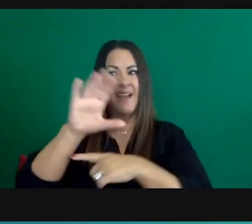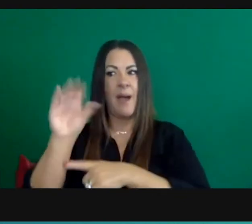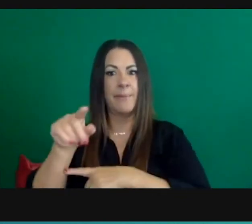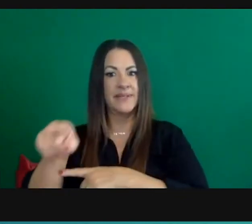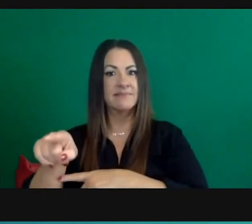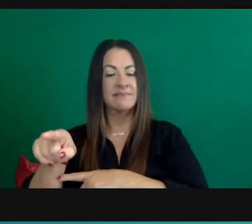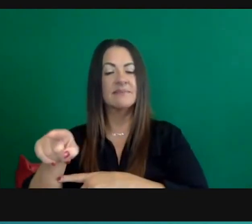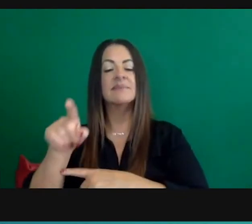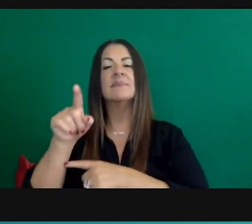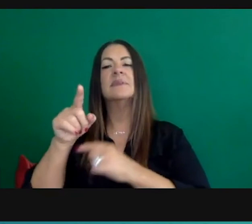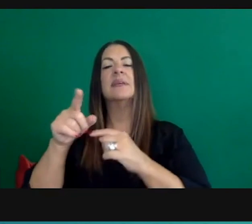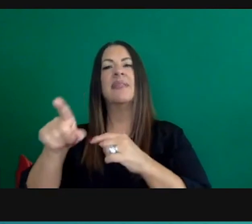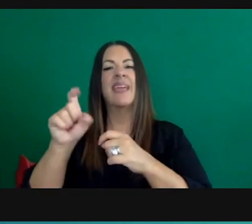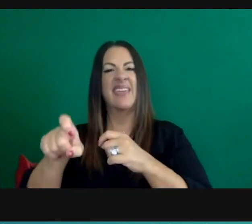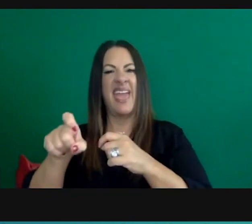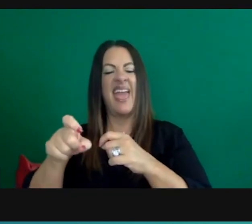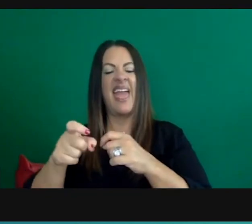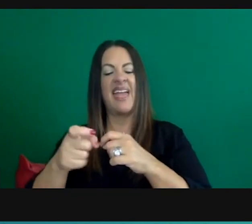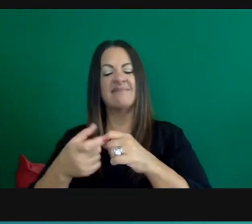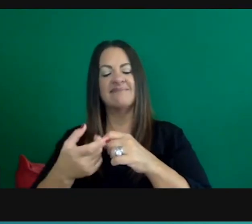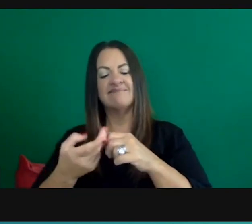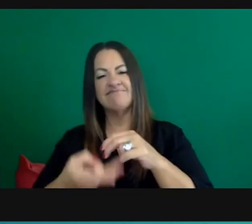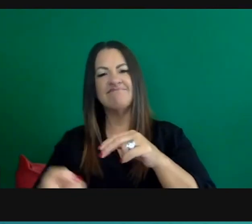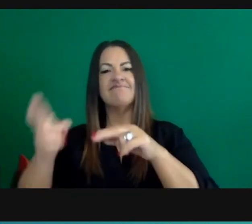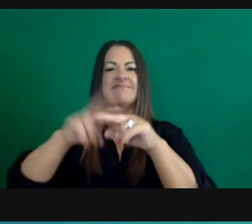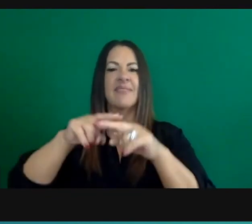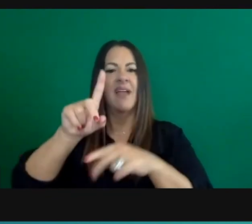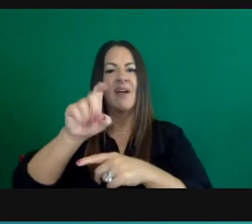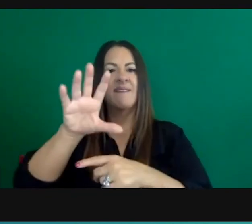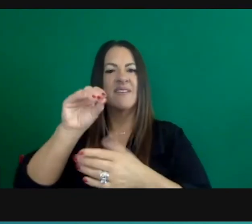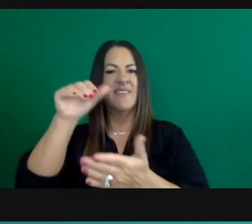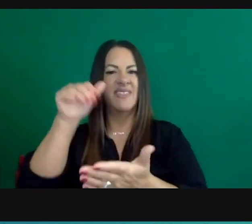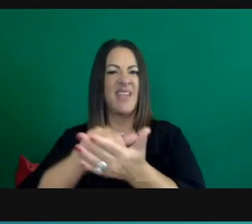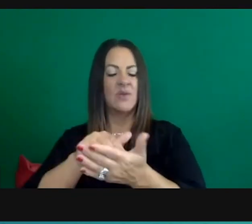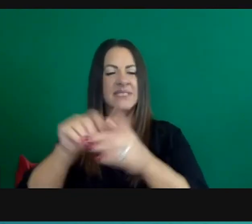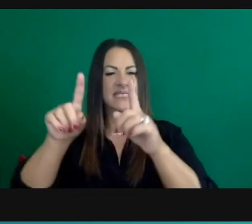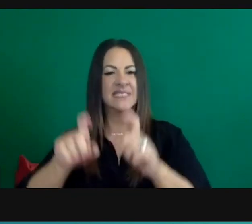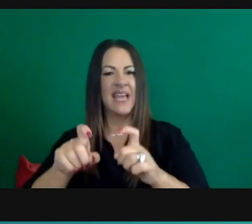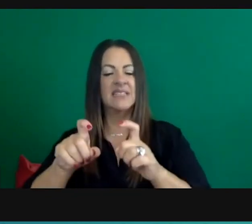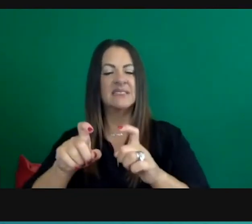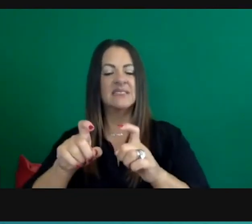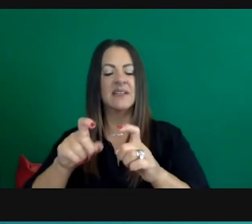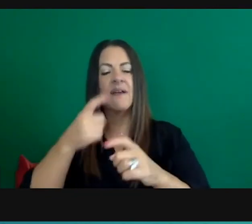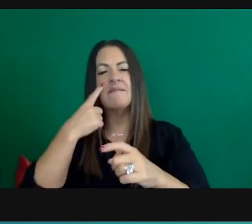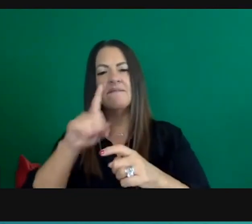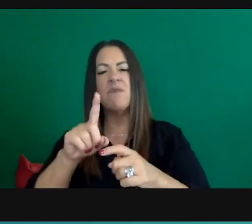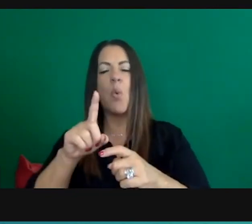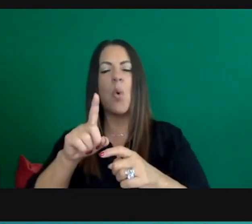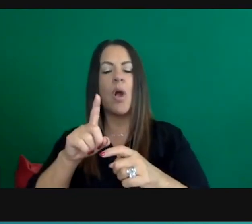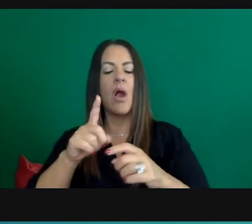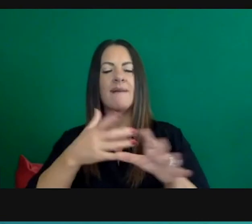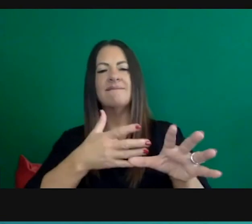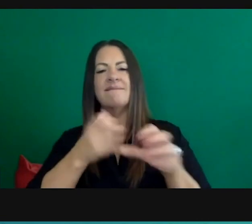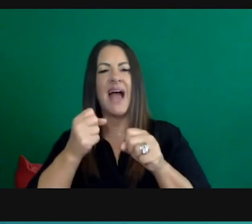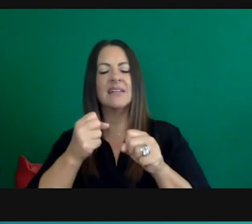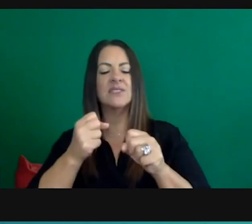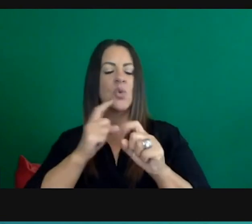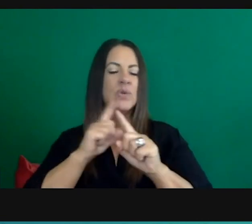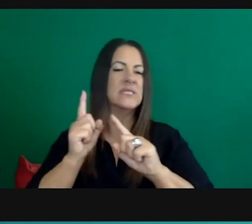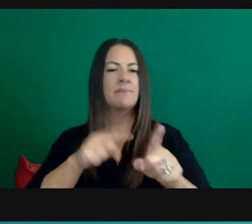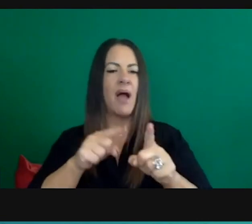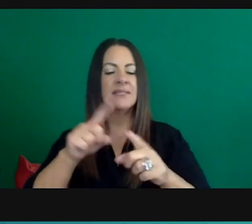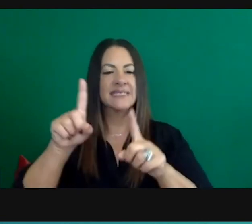bring 150,000 tests a day of the PCR tests. Those are not the rapid at-home tests as the ones you